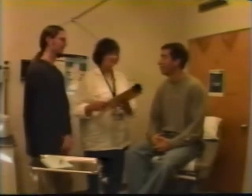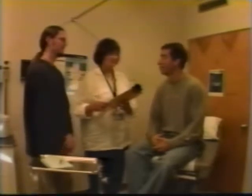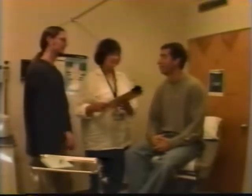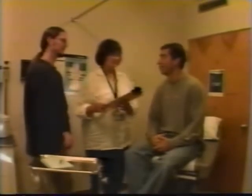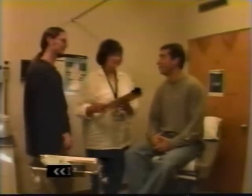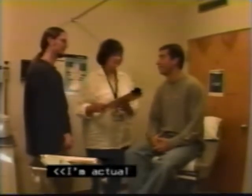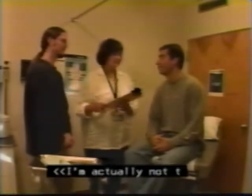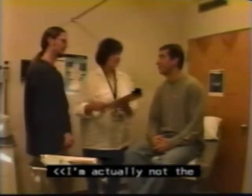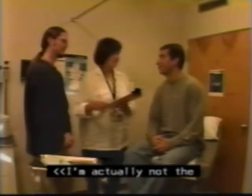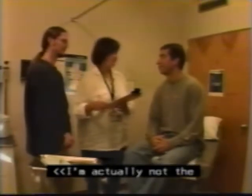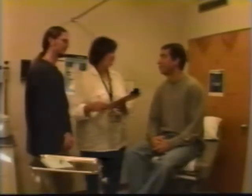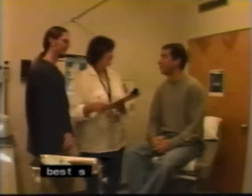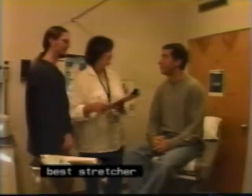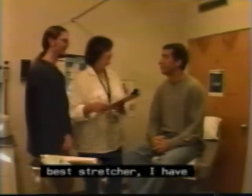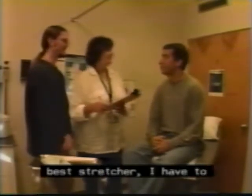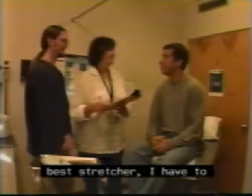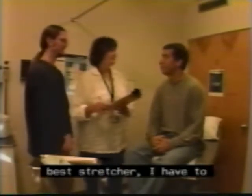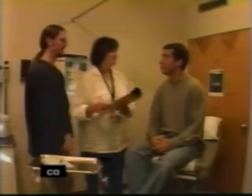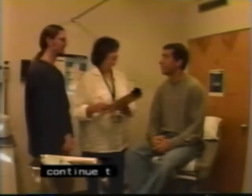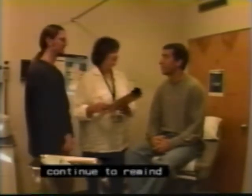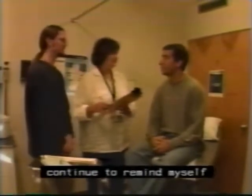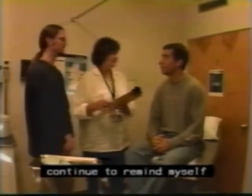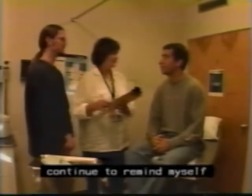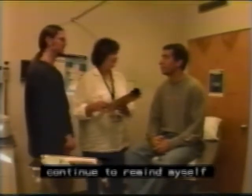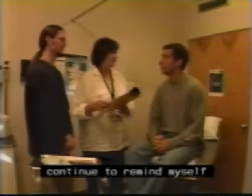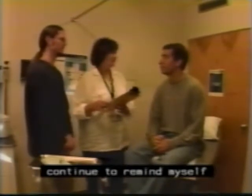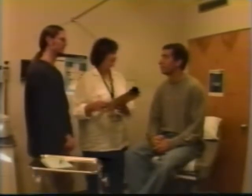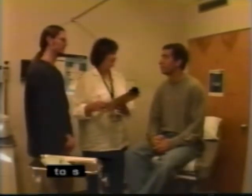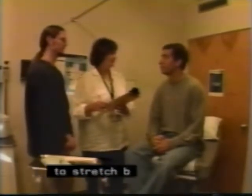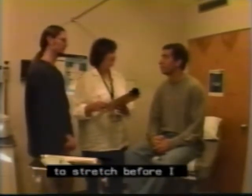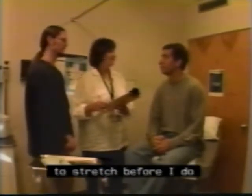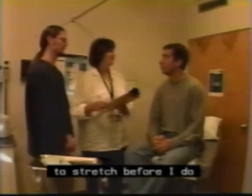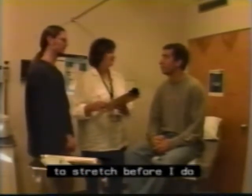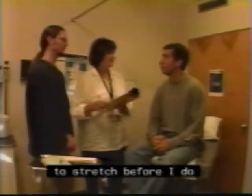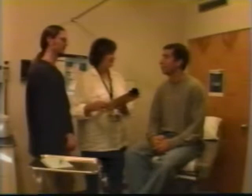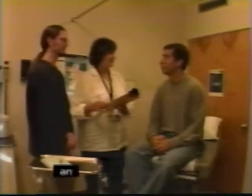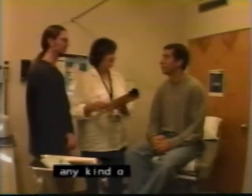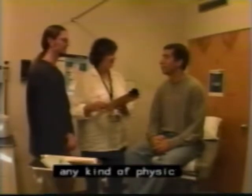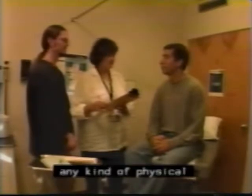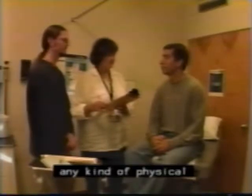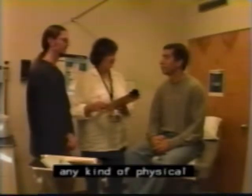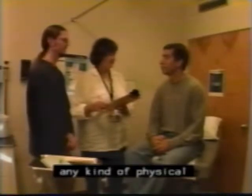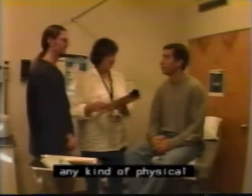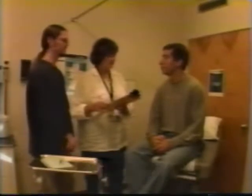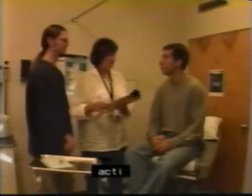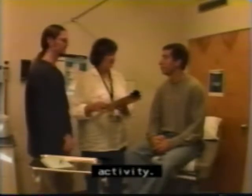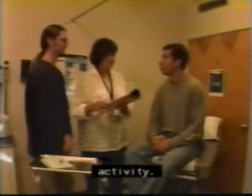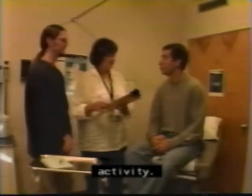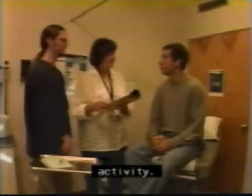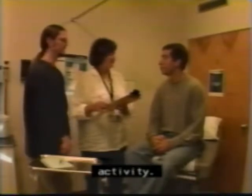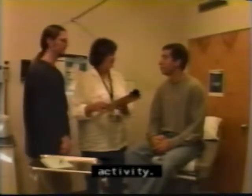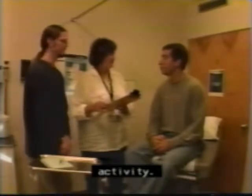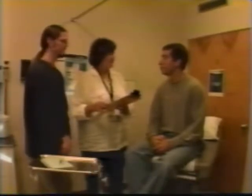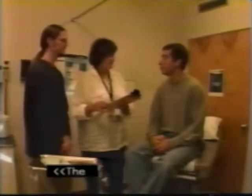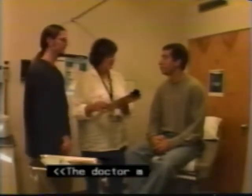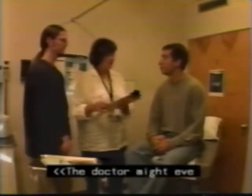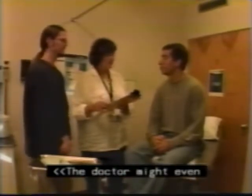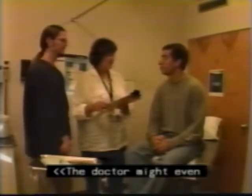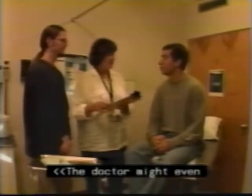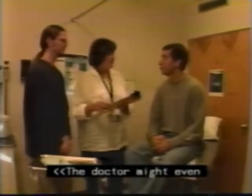I'm actually not the best stretcher. I have to continue to remind myself to stretch before I do any kind of physical activity.